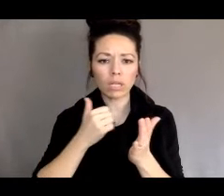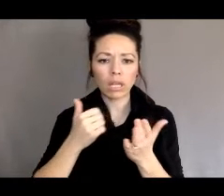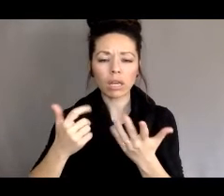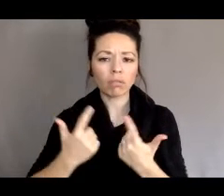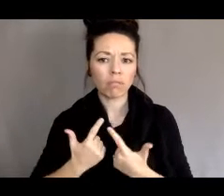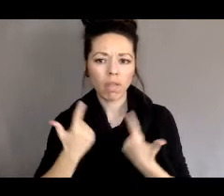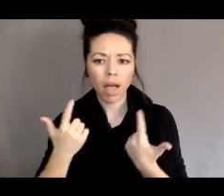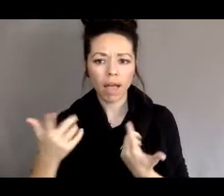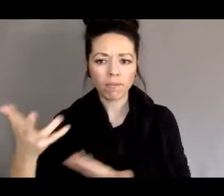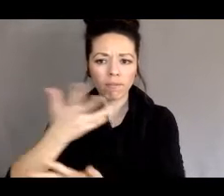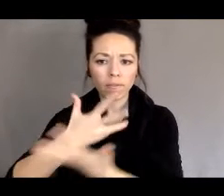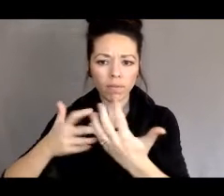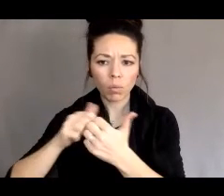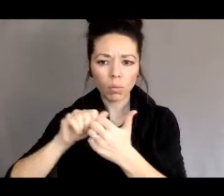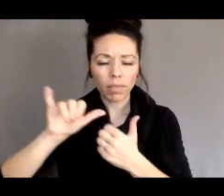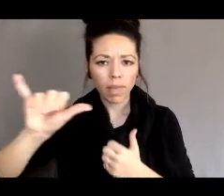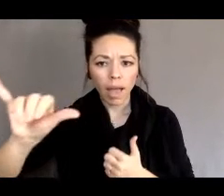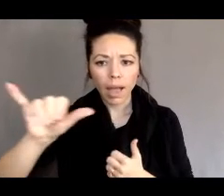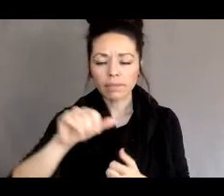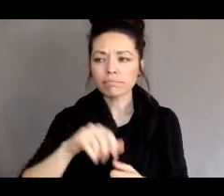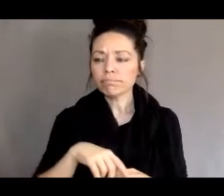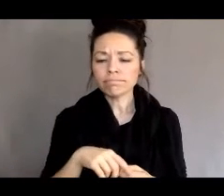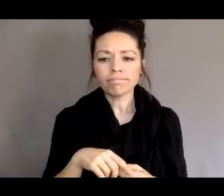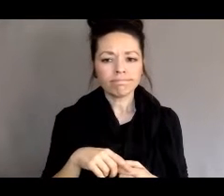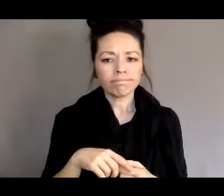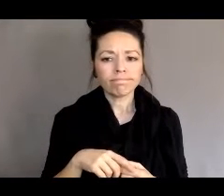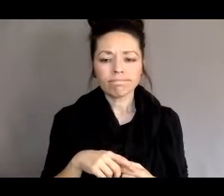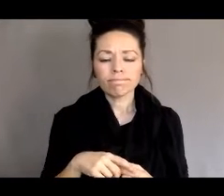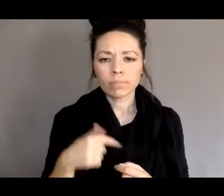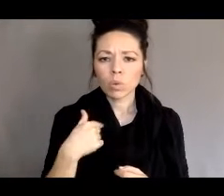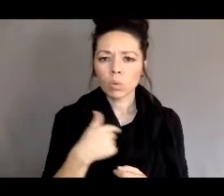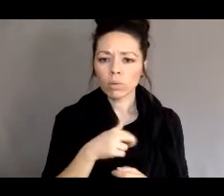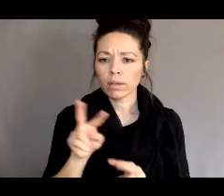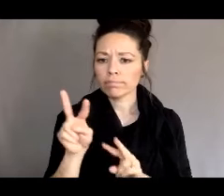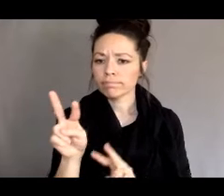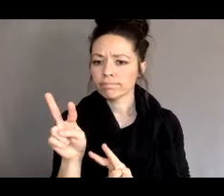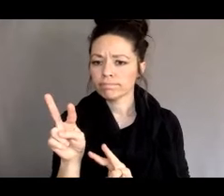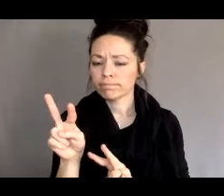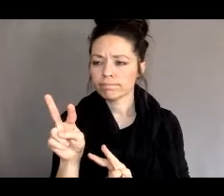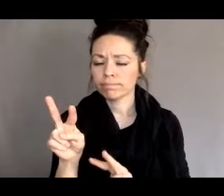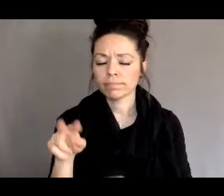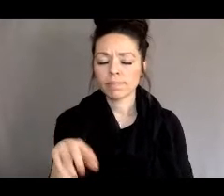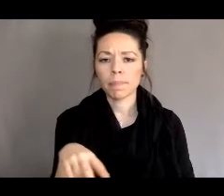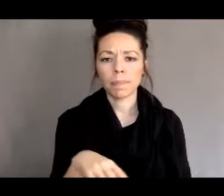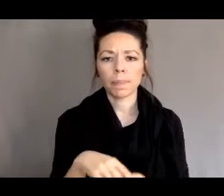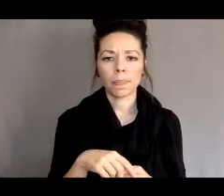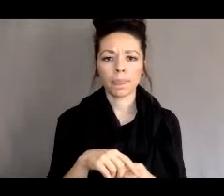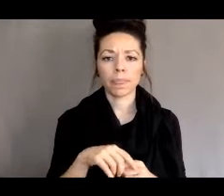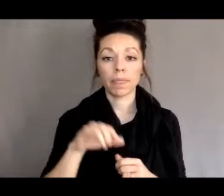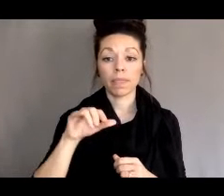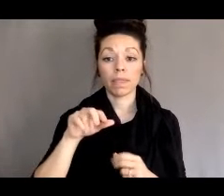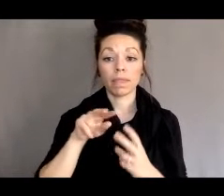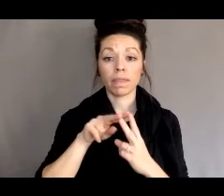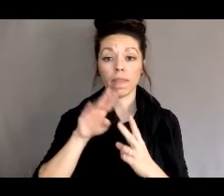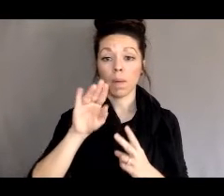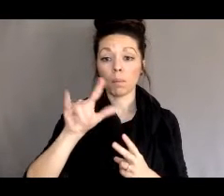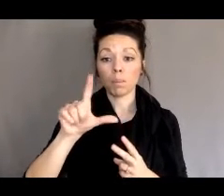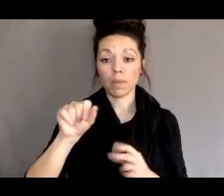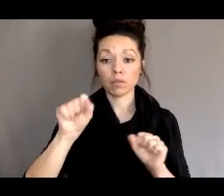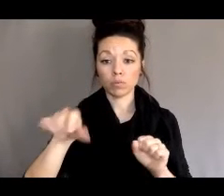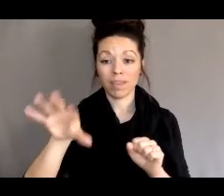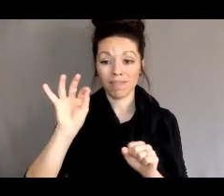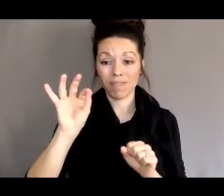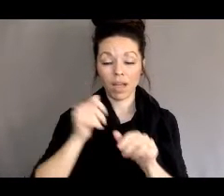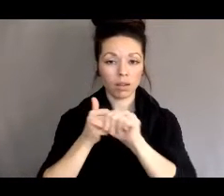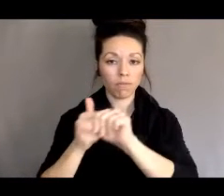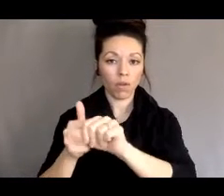lives. So we are definitely following those. You can find those bills and follow along